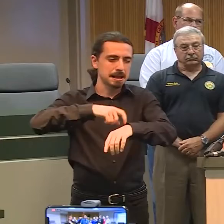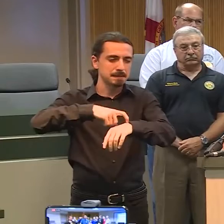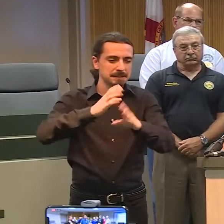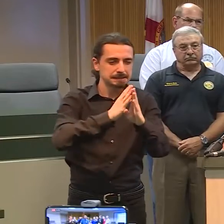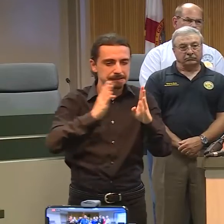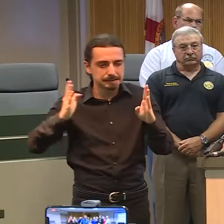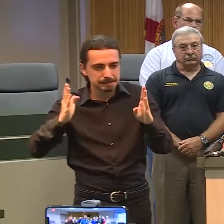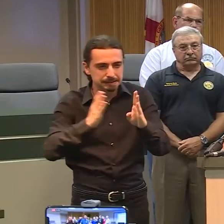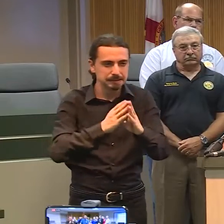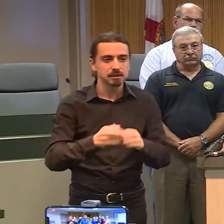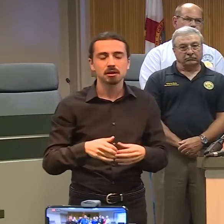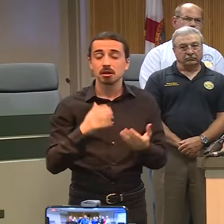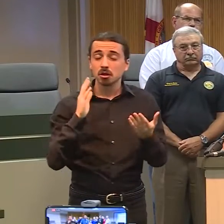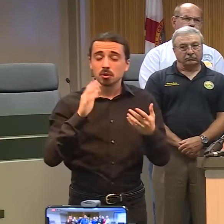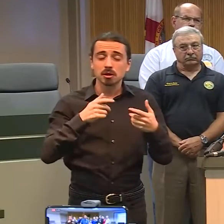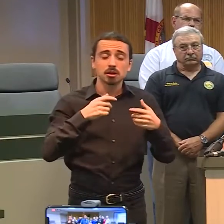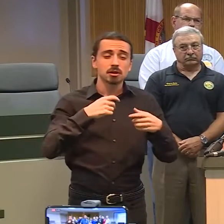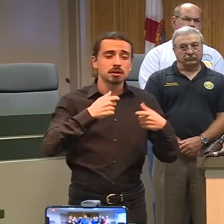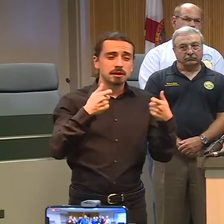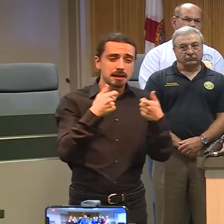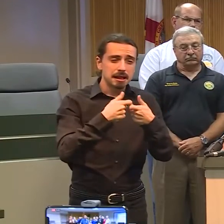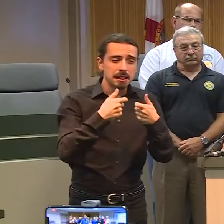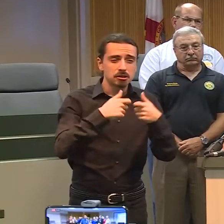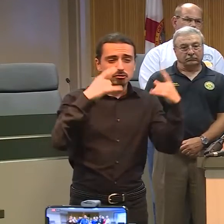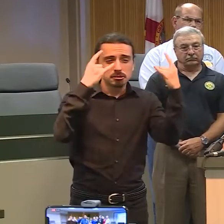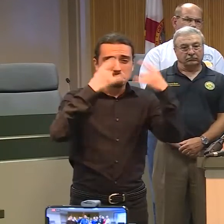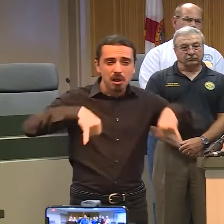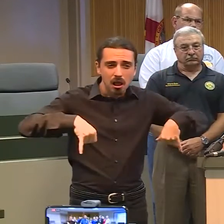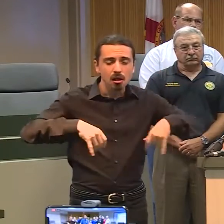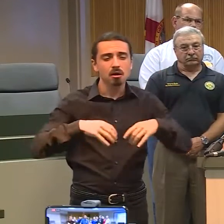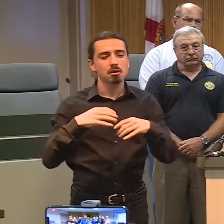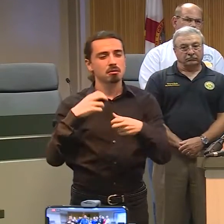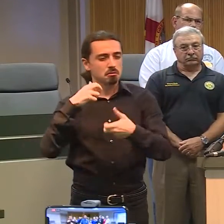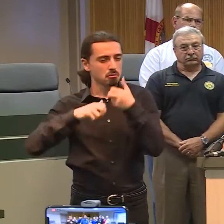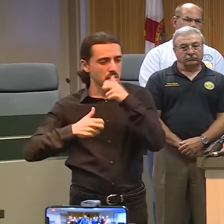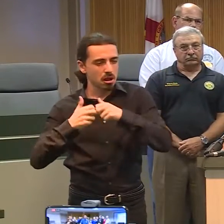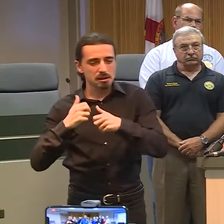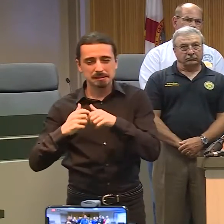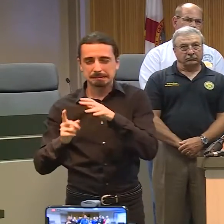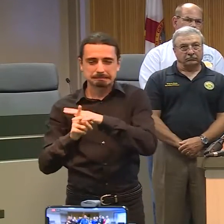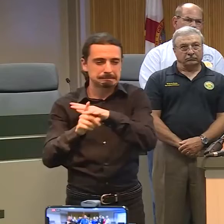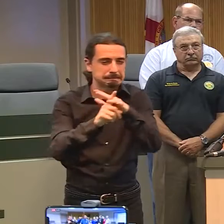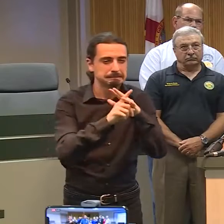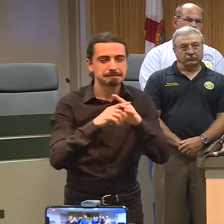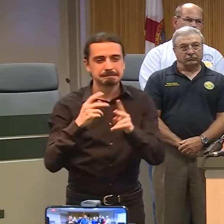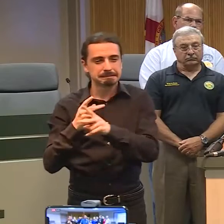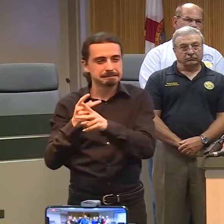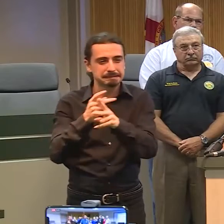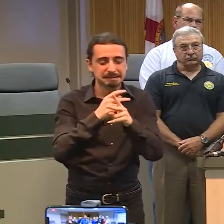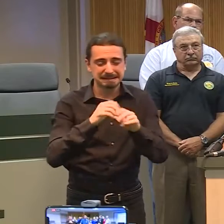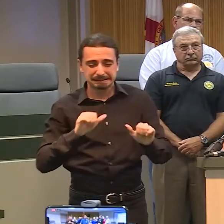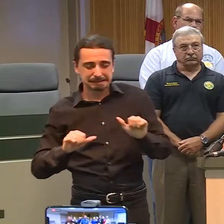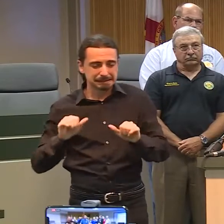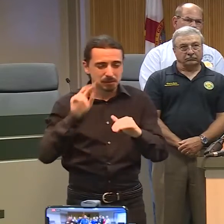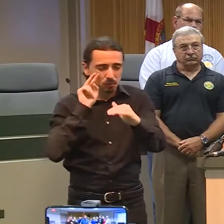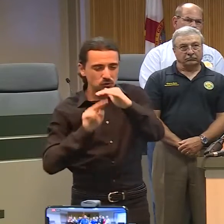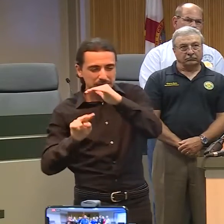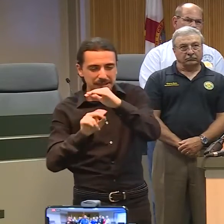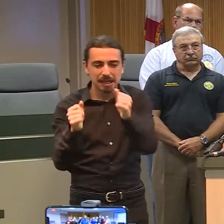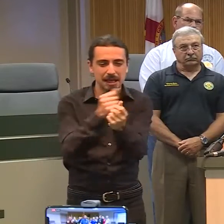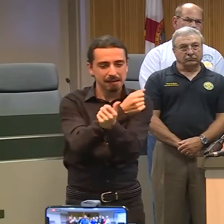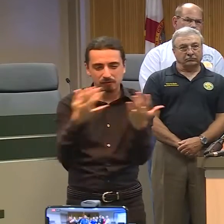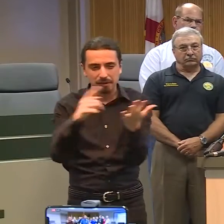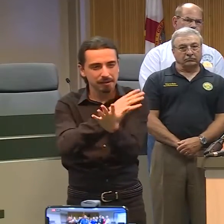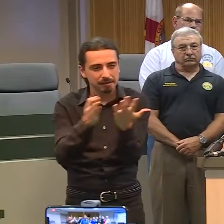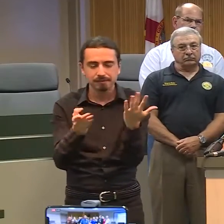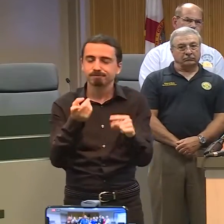and that could really cause a lot of angst related to our schools to be able to reopen, related to Thursday. Please continue to